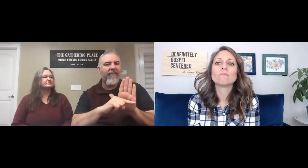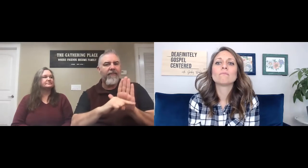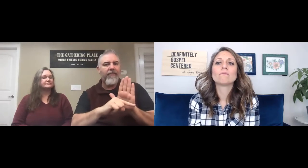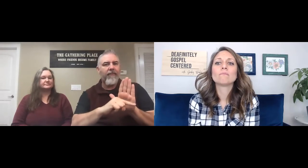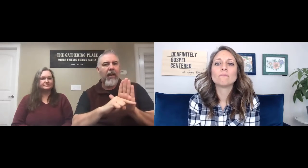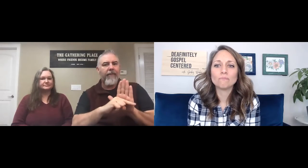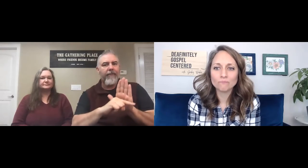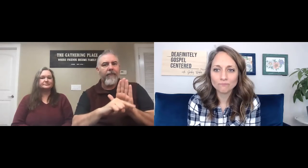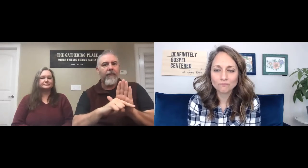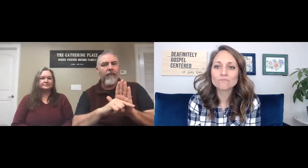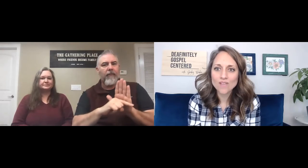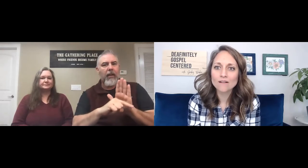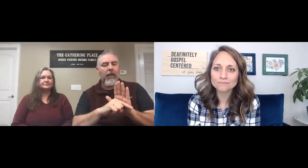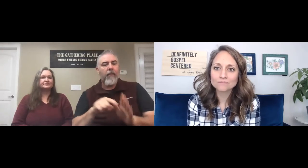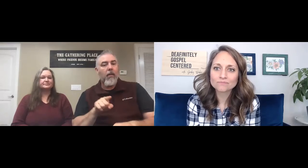depression. It means the negative.